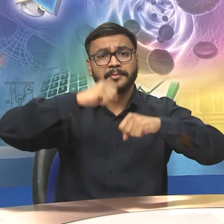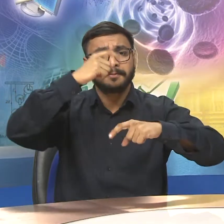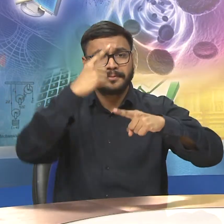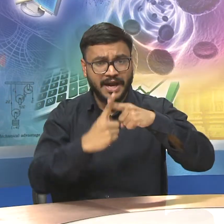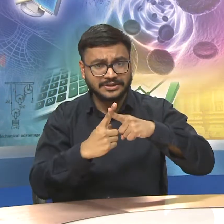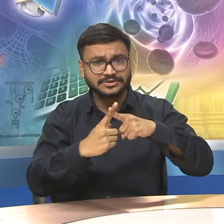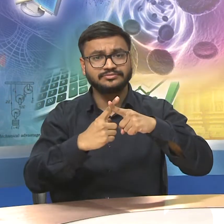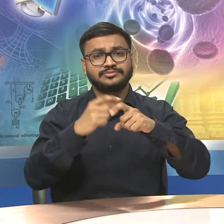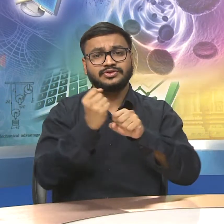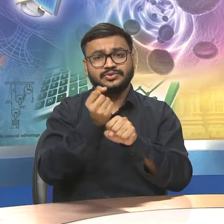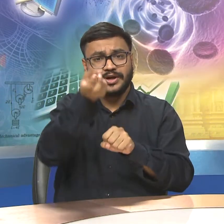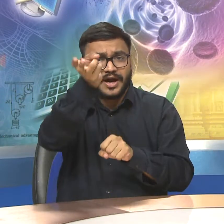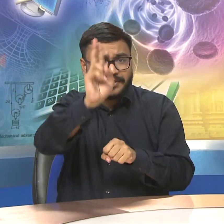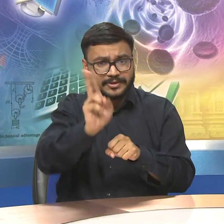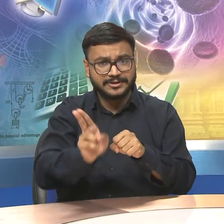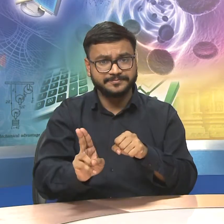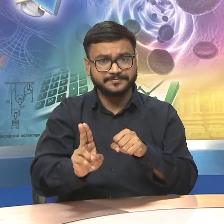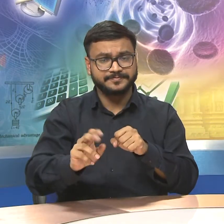structure and grammar of ISL,